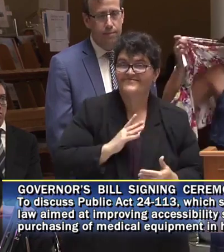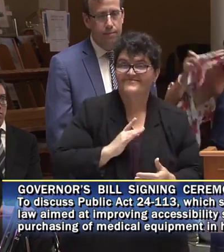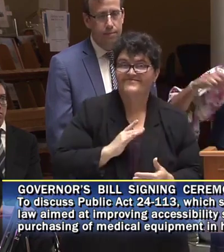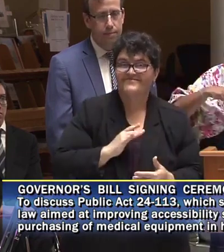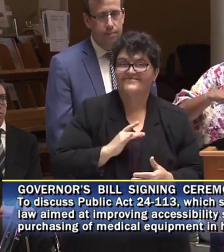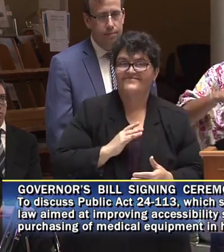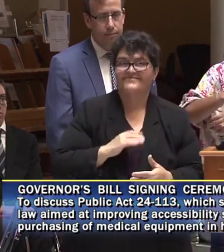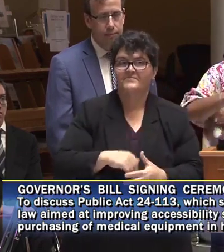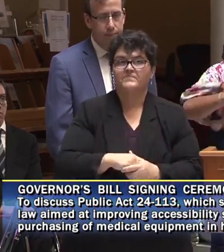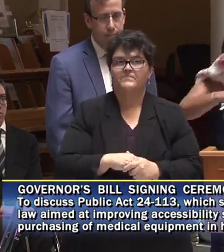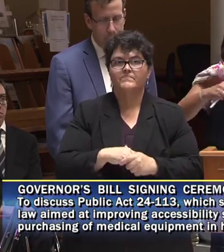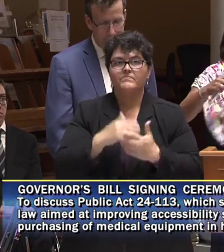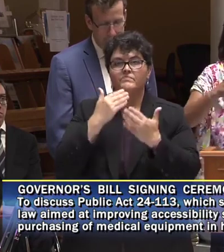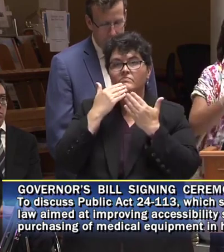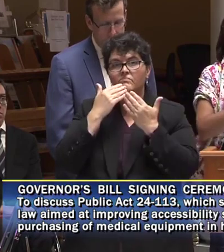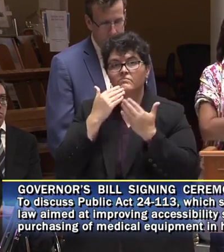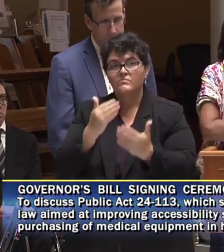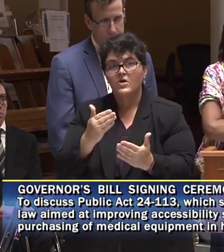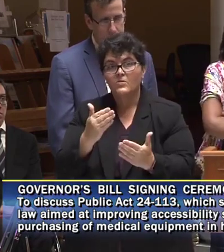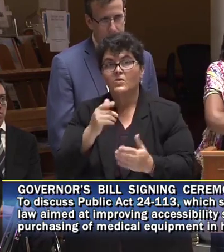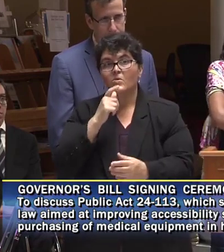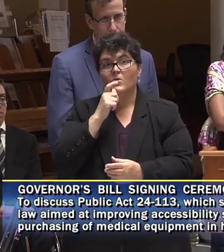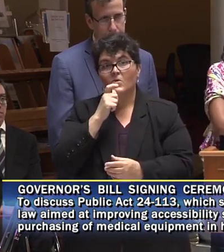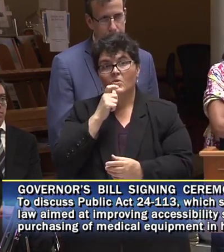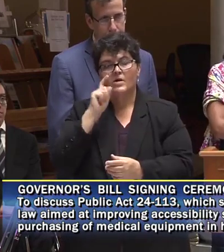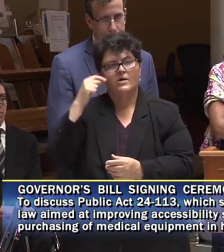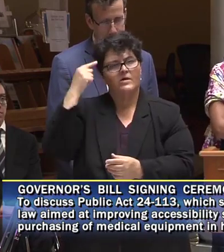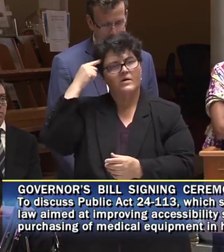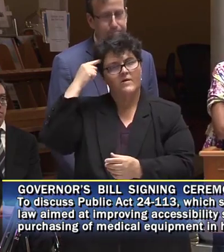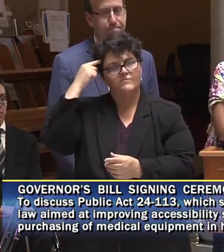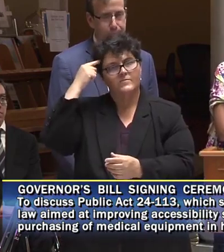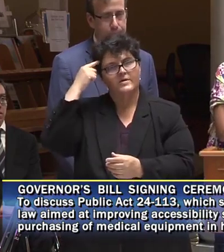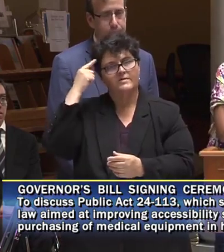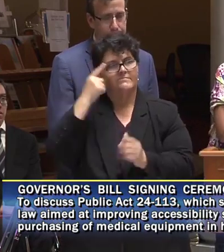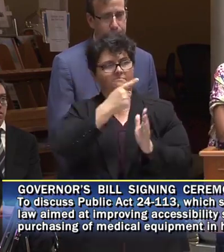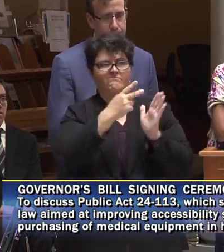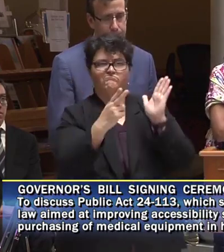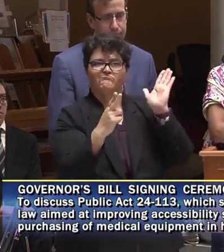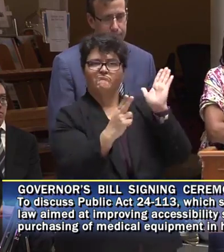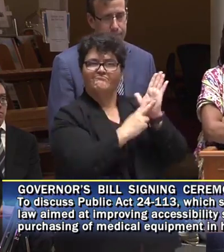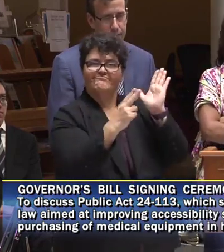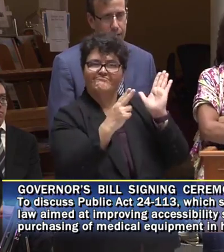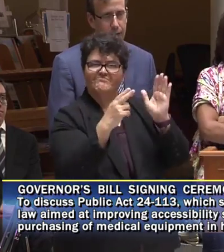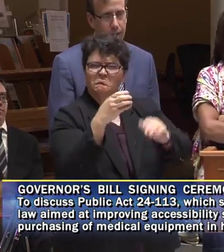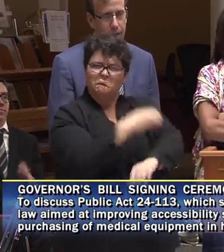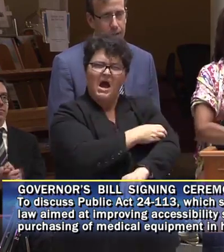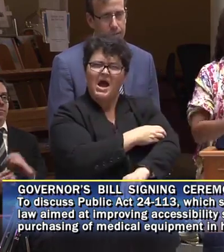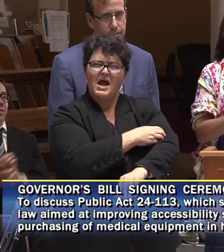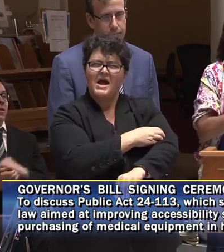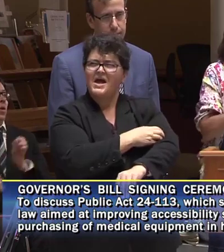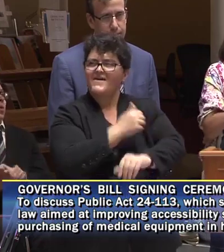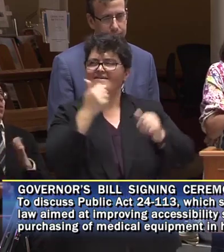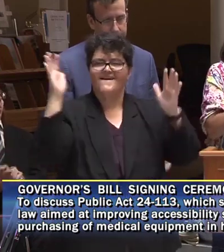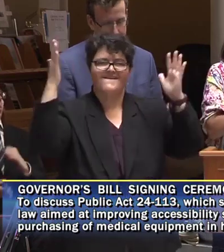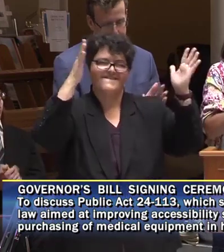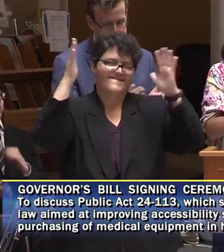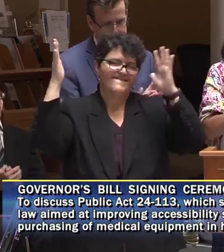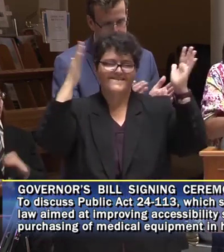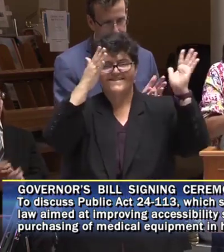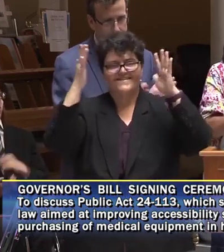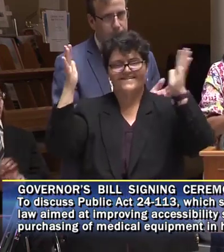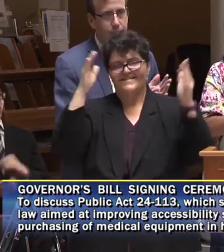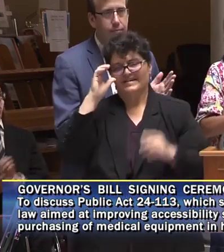to thank, first and foremost, the governor for signing these two bills. It wouldn't happen without him. Thank